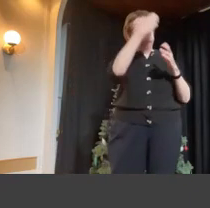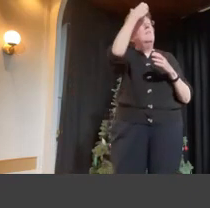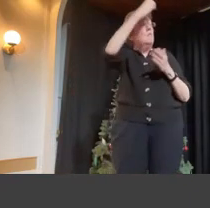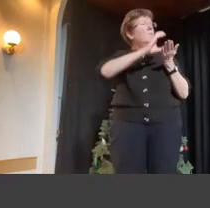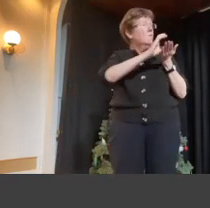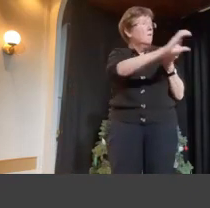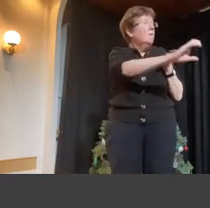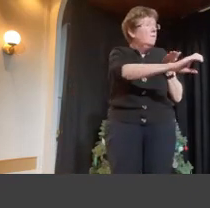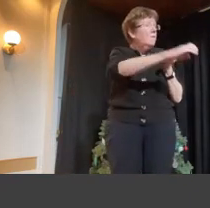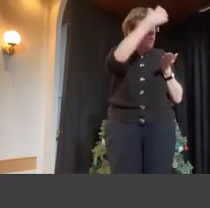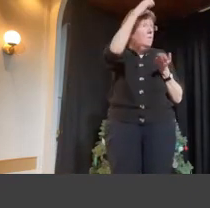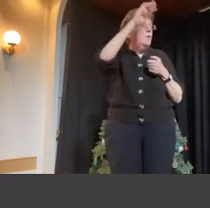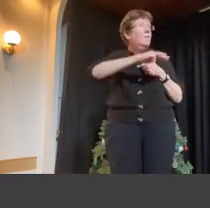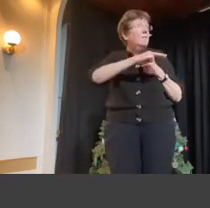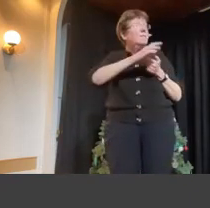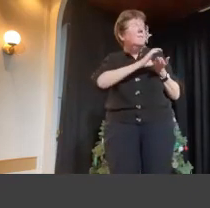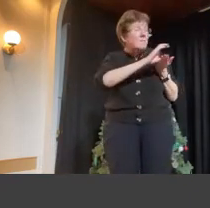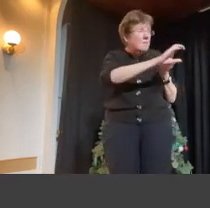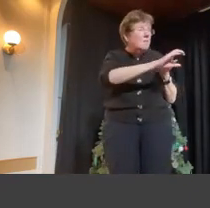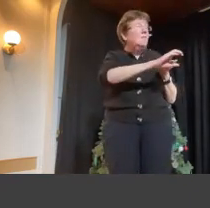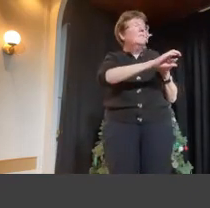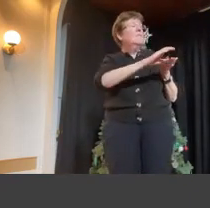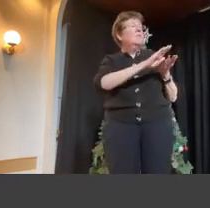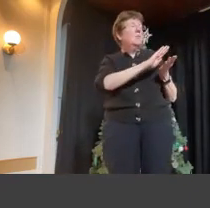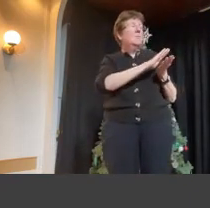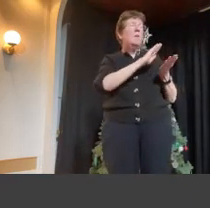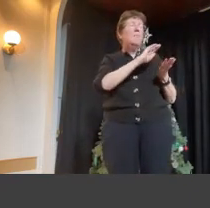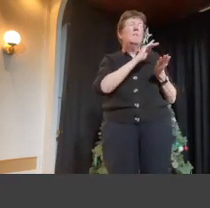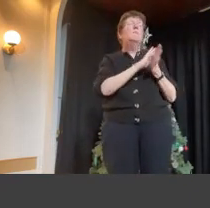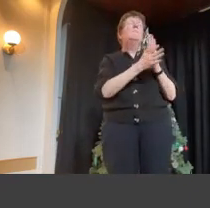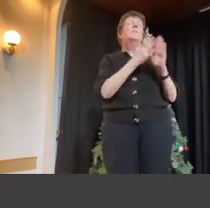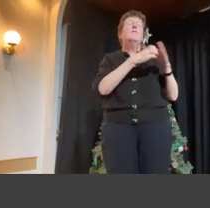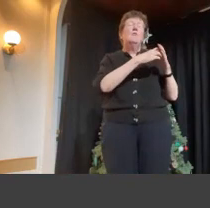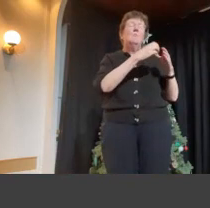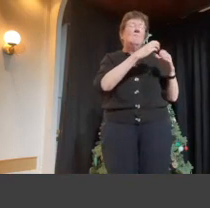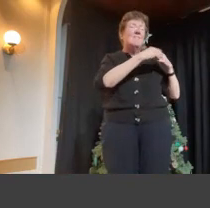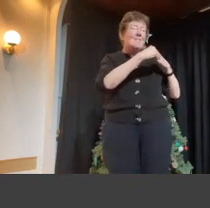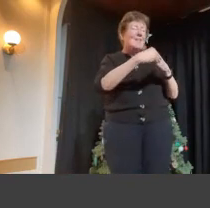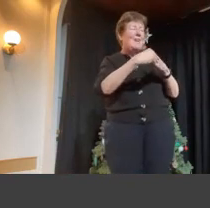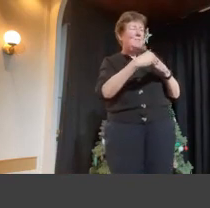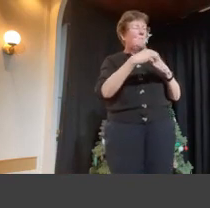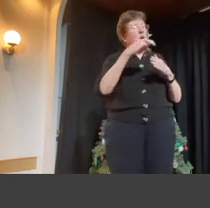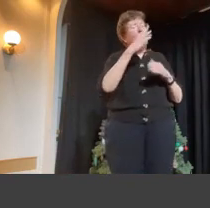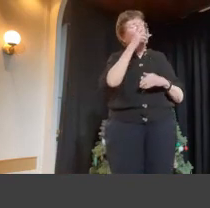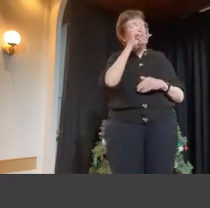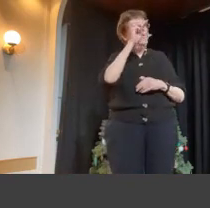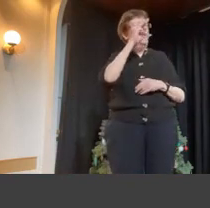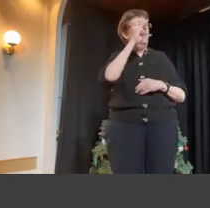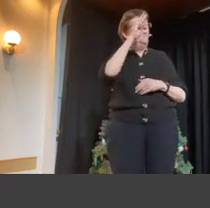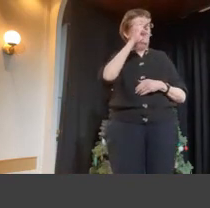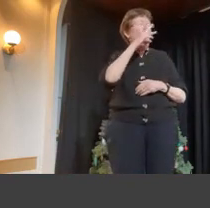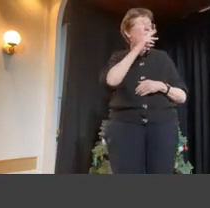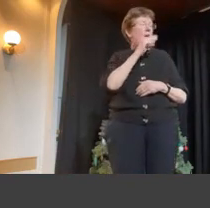again, looking at that Welsh example where it's government funded playgroups, So the government in Wales funds this to have,